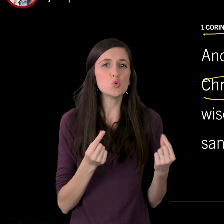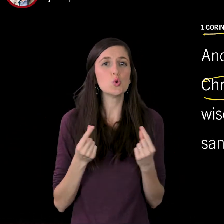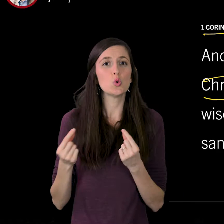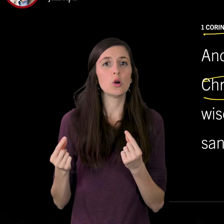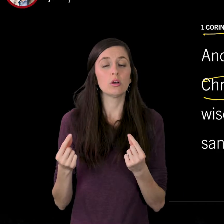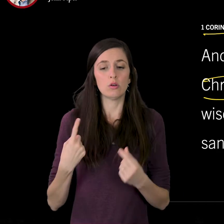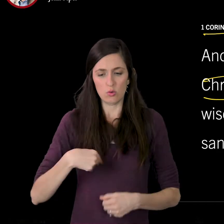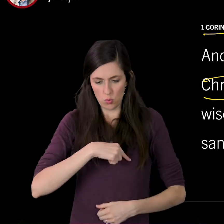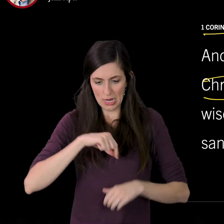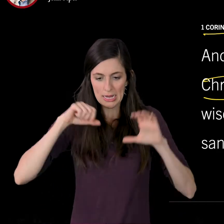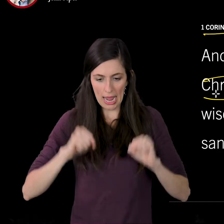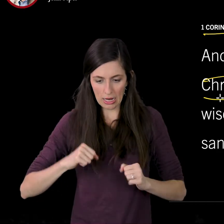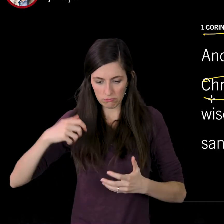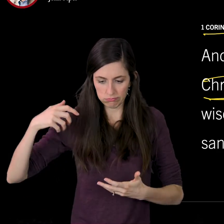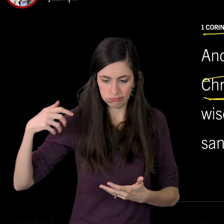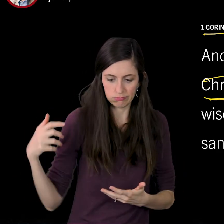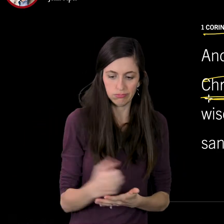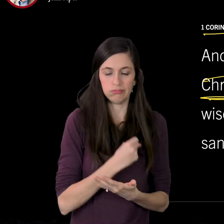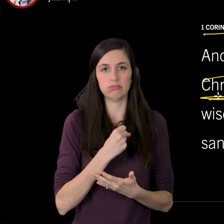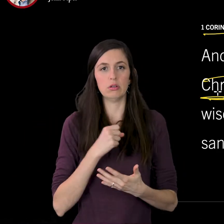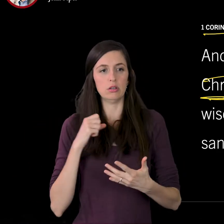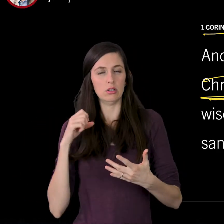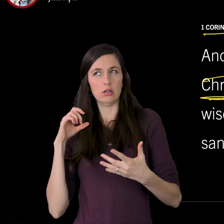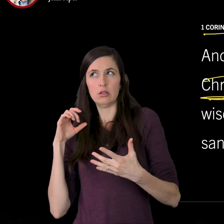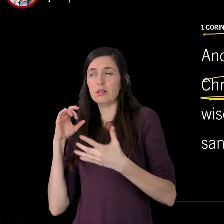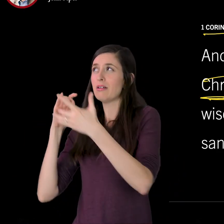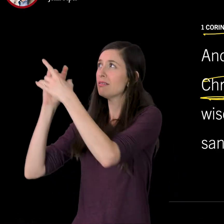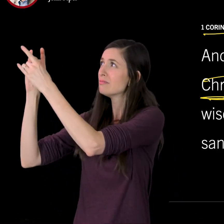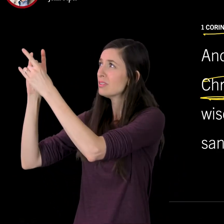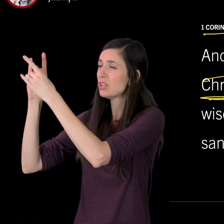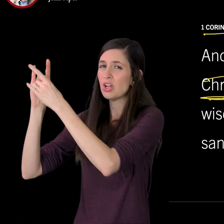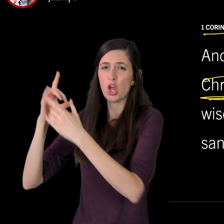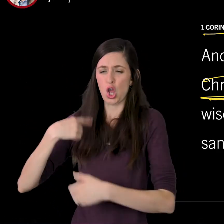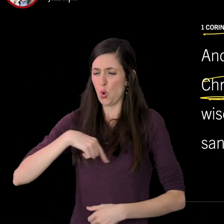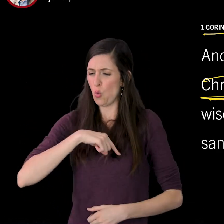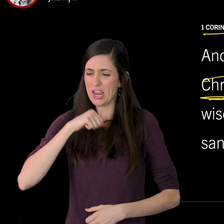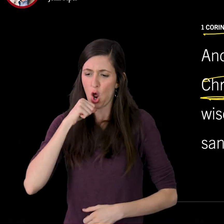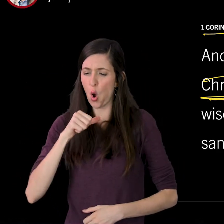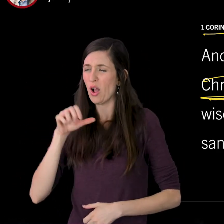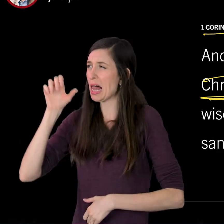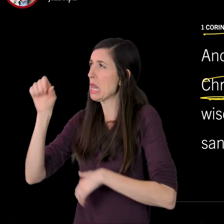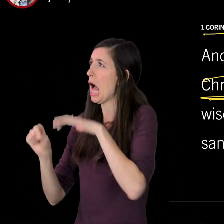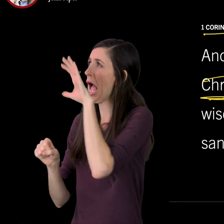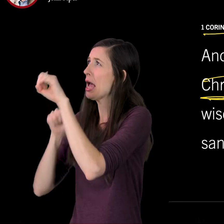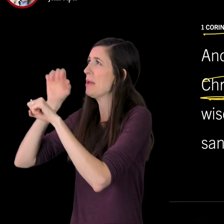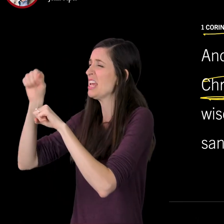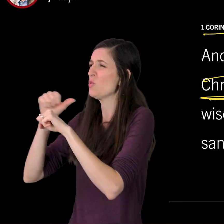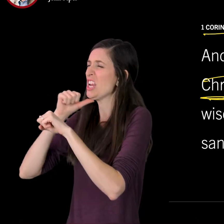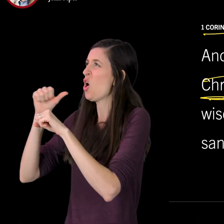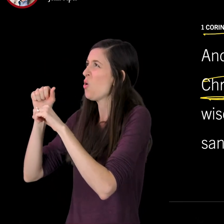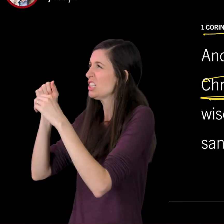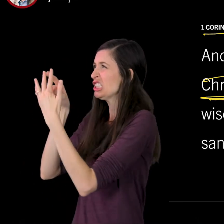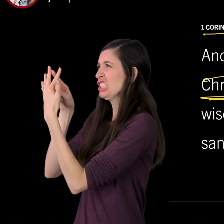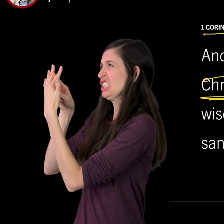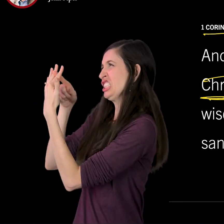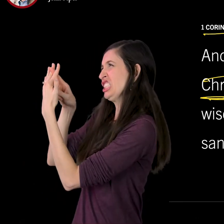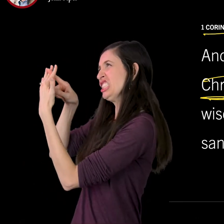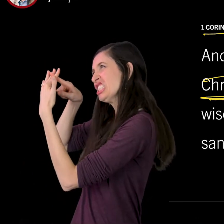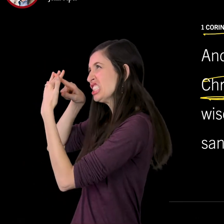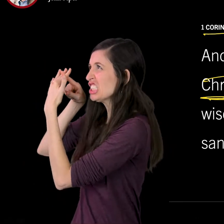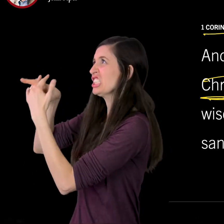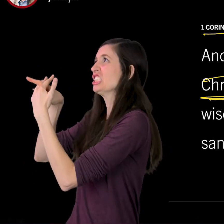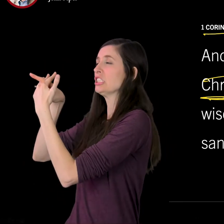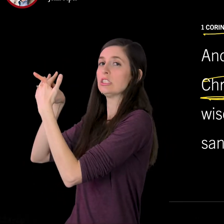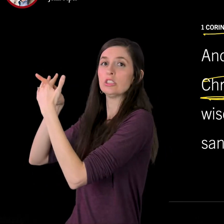agency are we in Christ Jesus. We don't get ourselves in. We don't climb in. We don't force our way